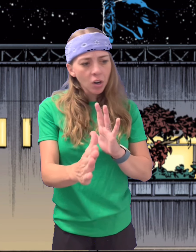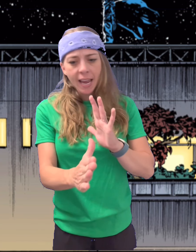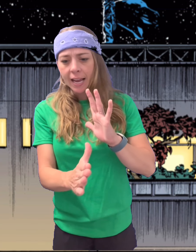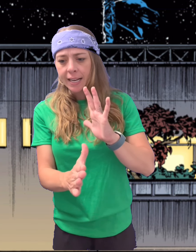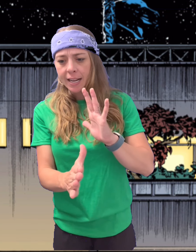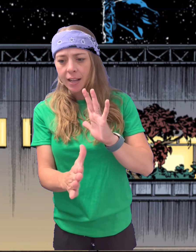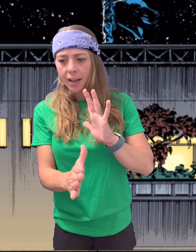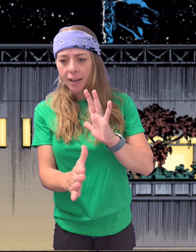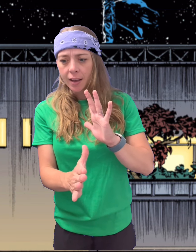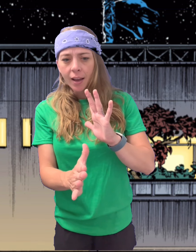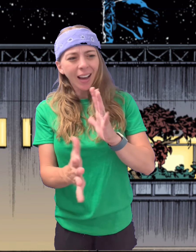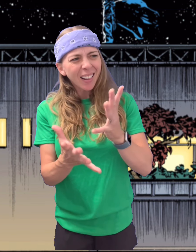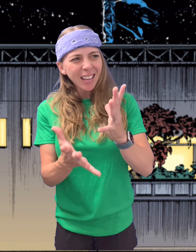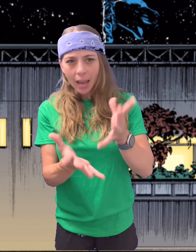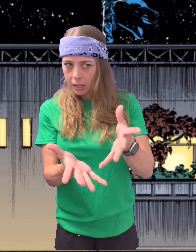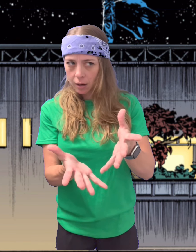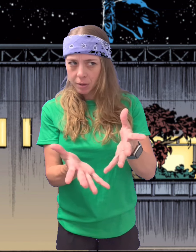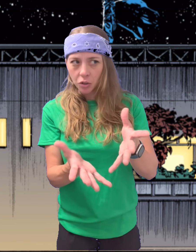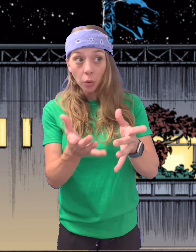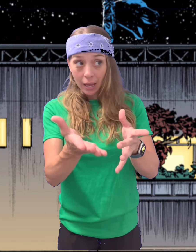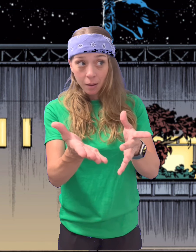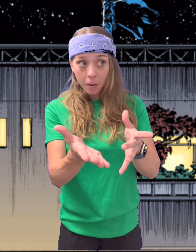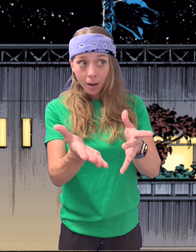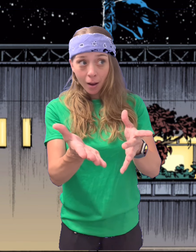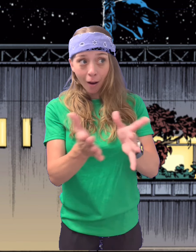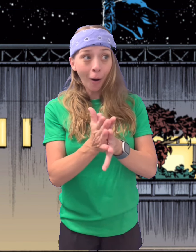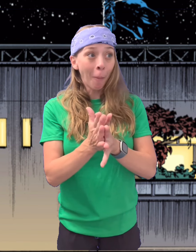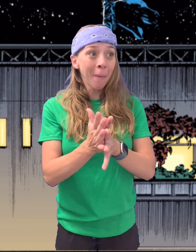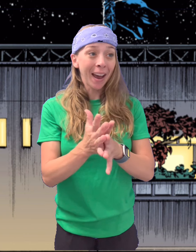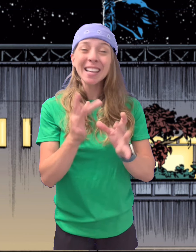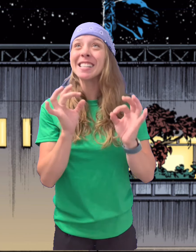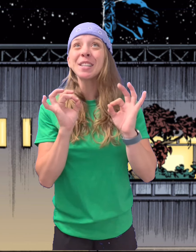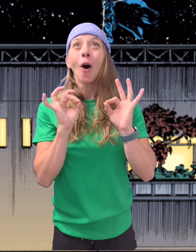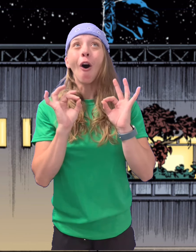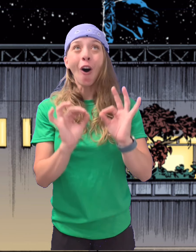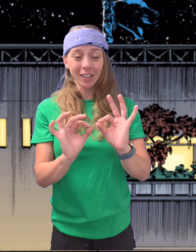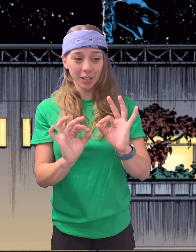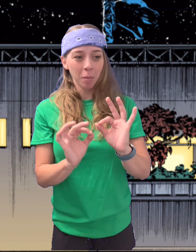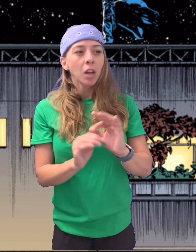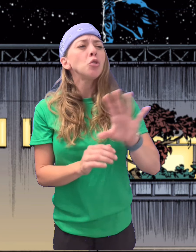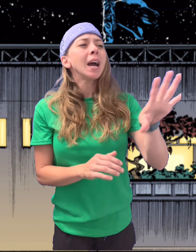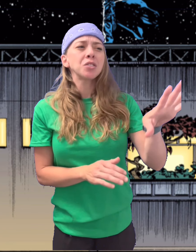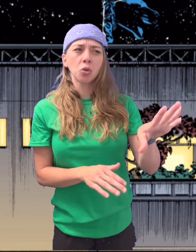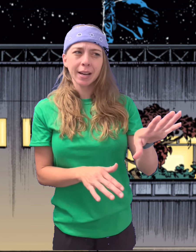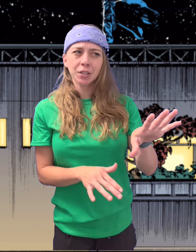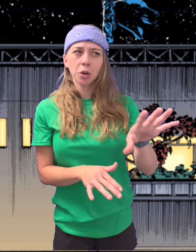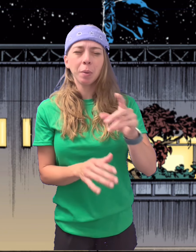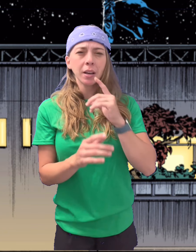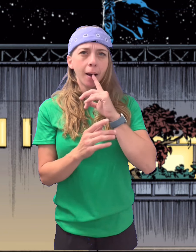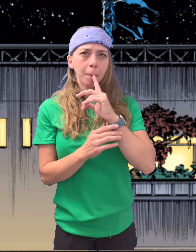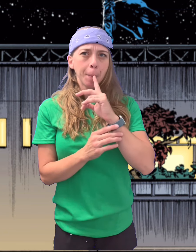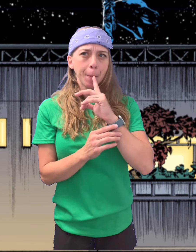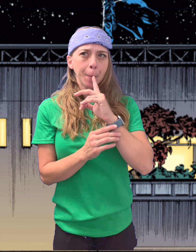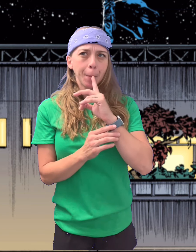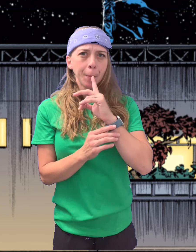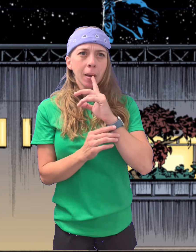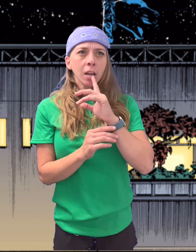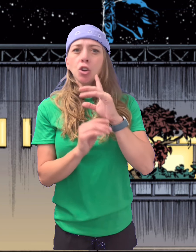a candidate, kind of like Caleb. You know Caleb? Oh, man, he is awesome. You guys are great, too, but, you know,